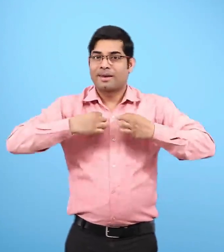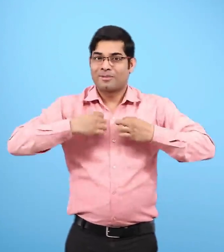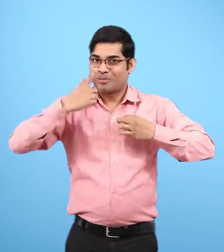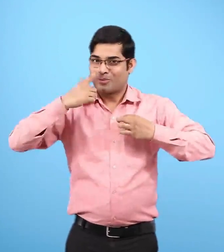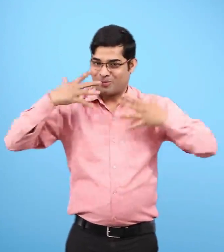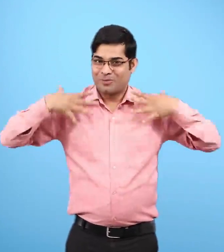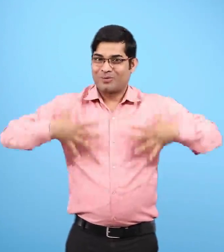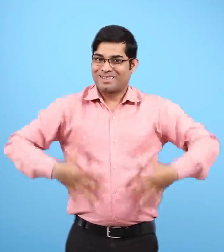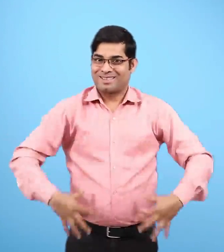a frog.